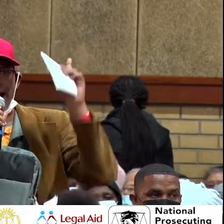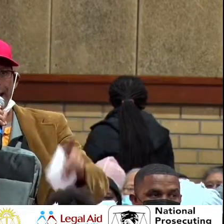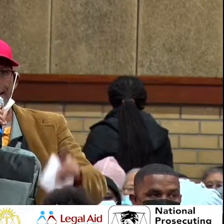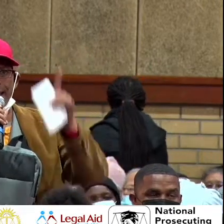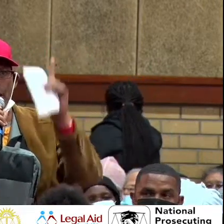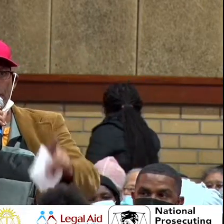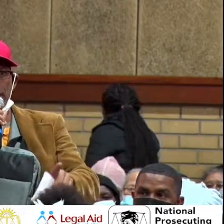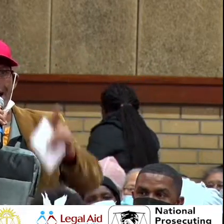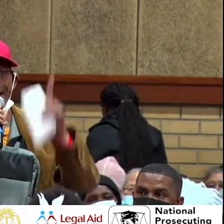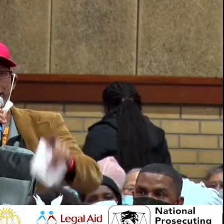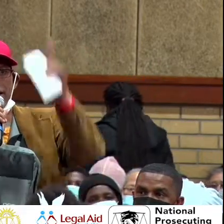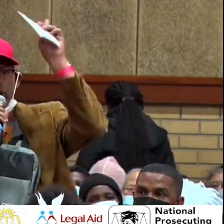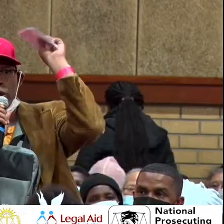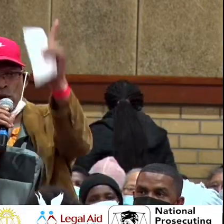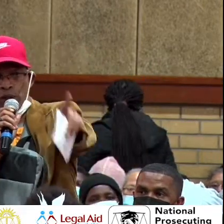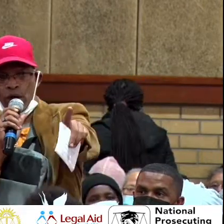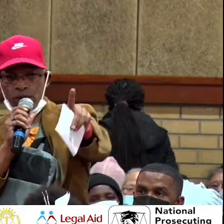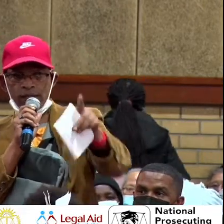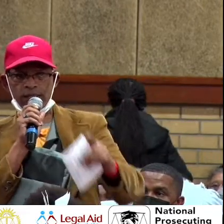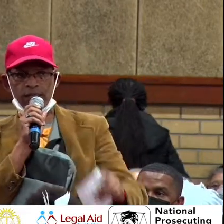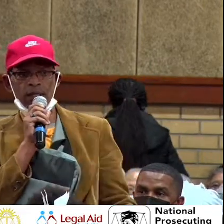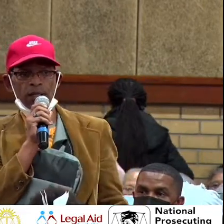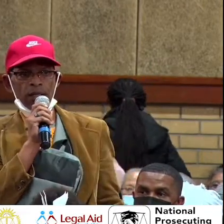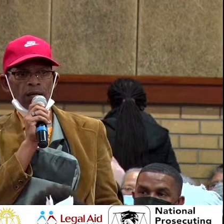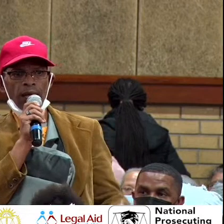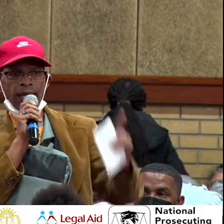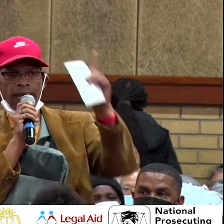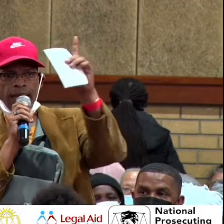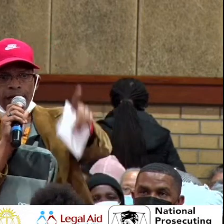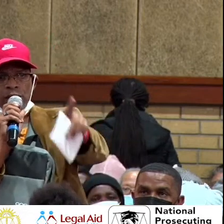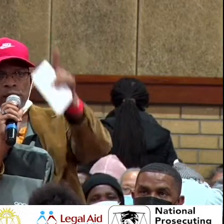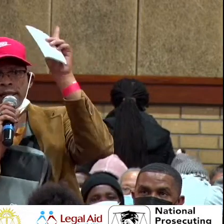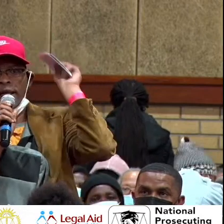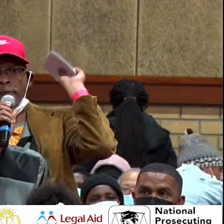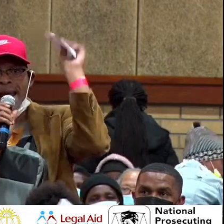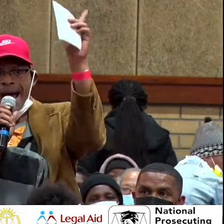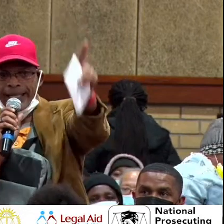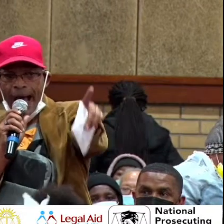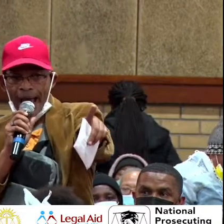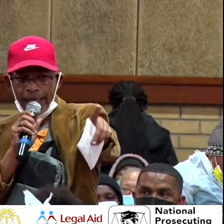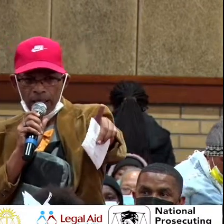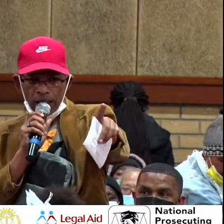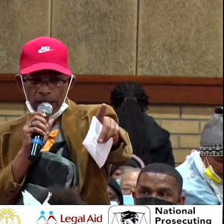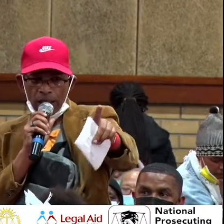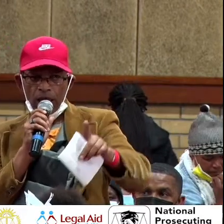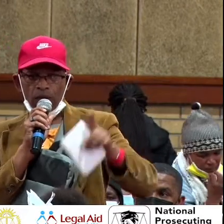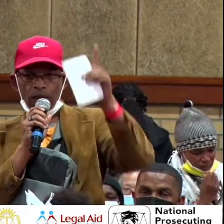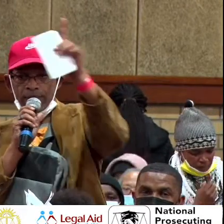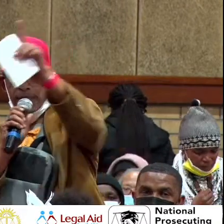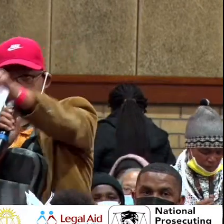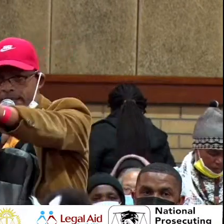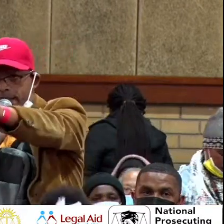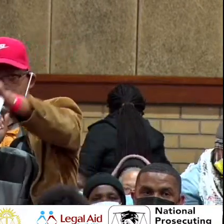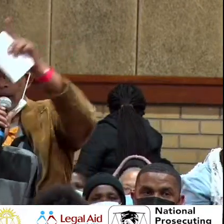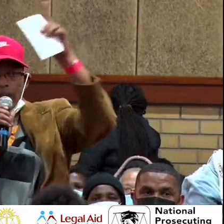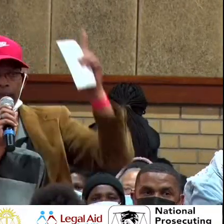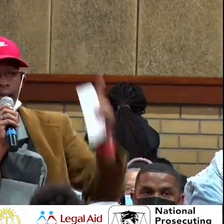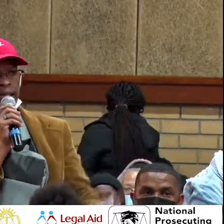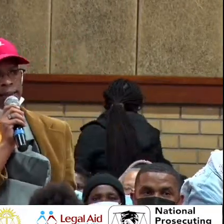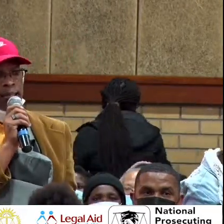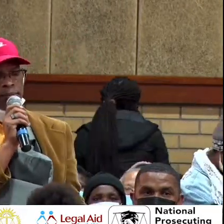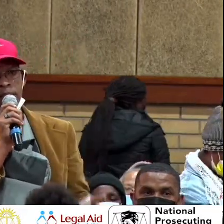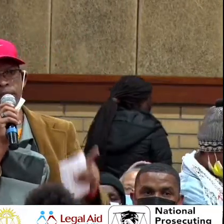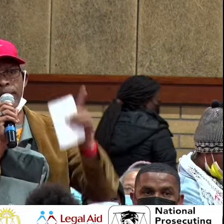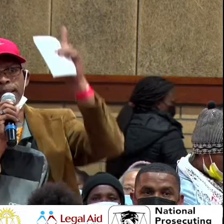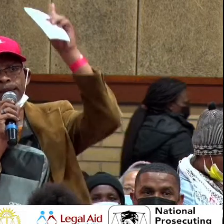Gender-based violence happens under your noses. Yet you turn a blind eye. You come stand here, you come tell